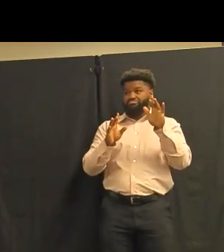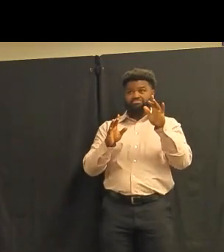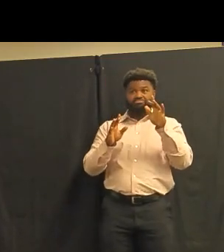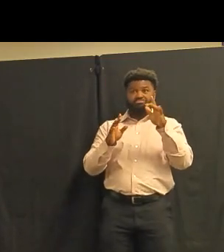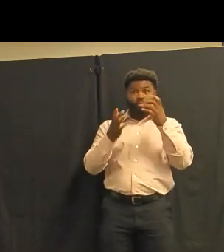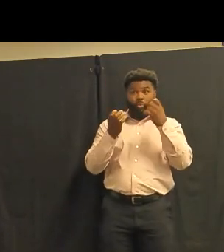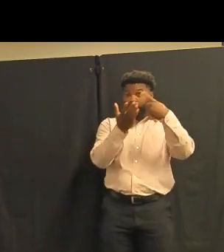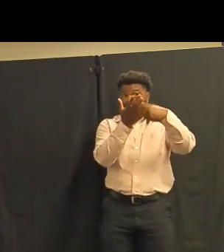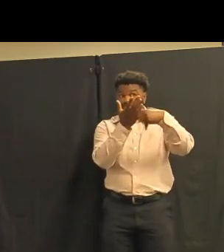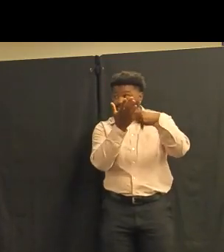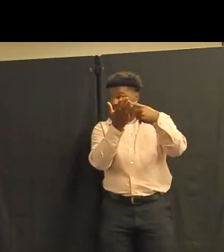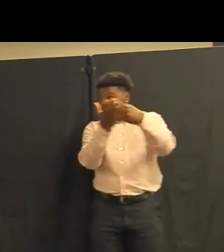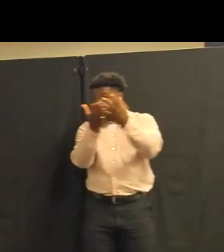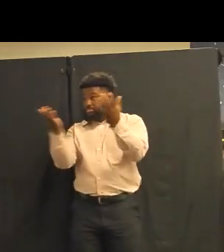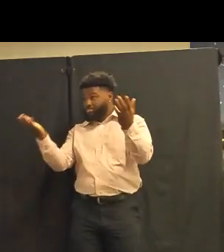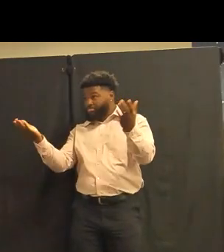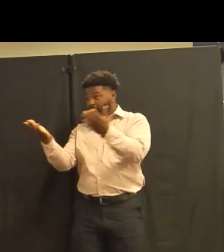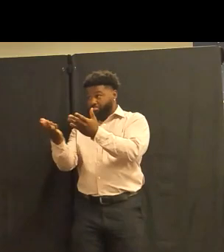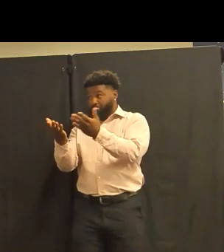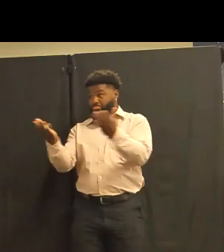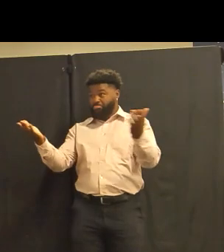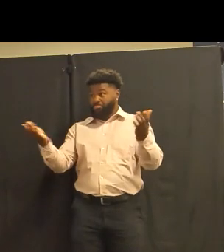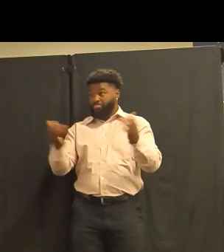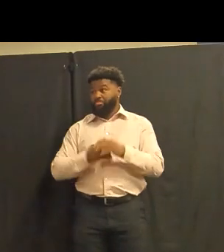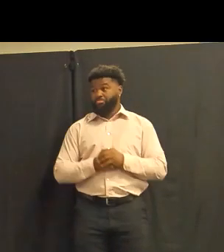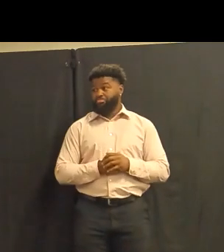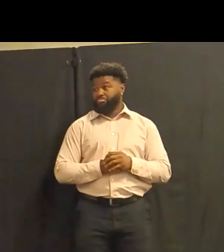any discussions?